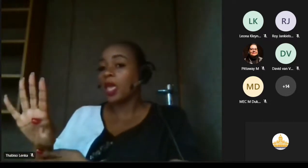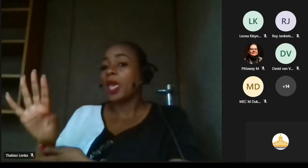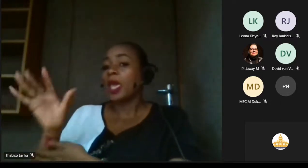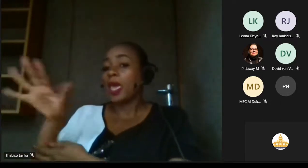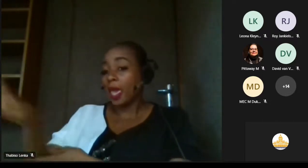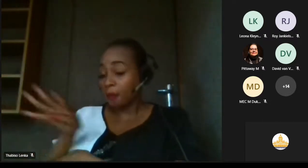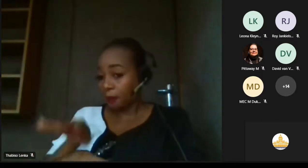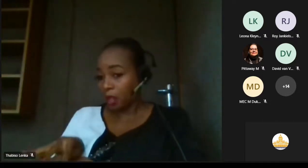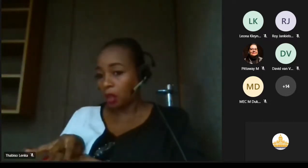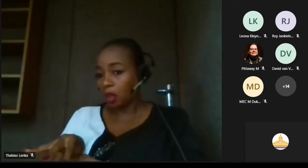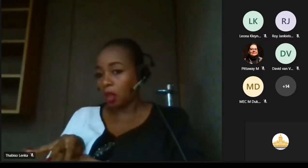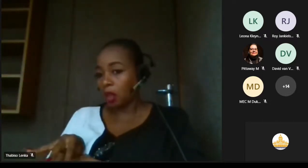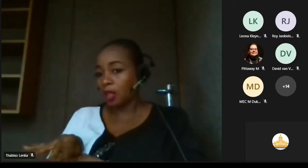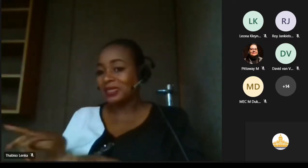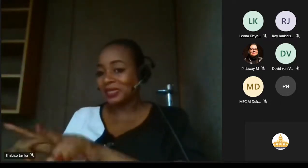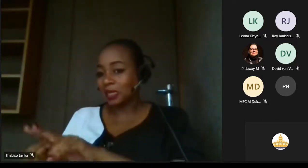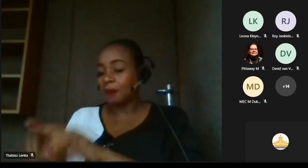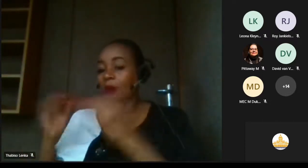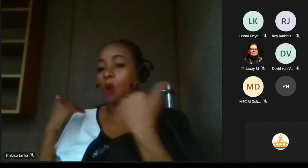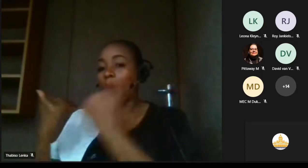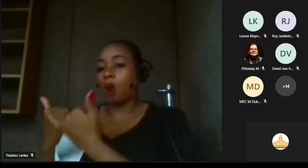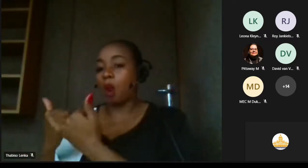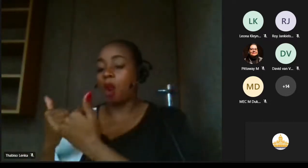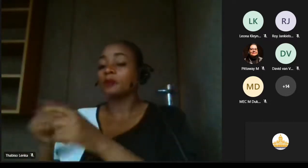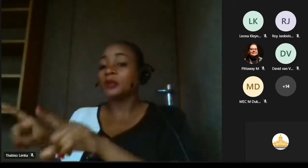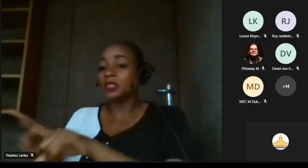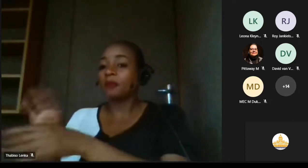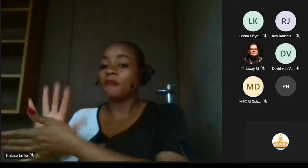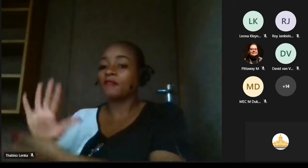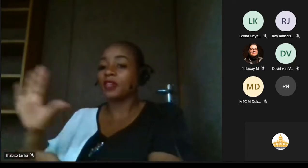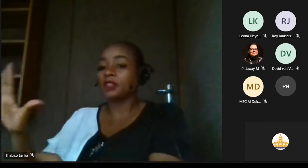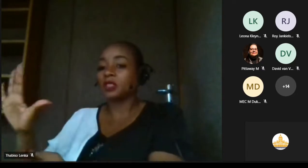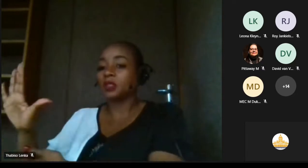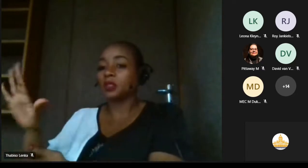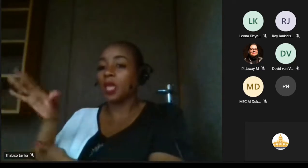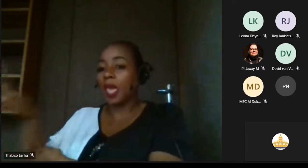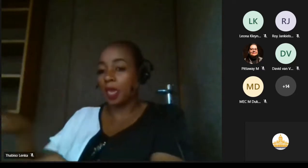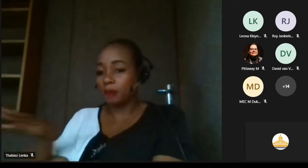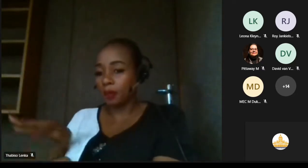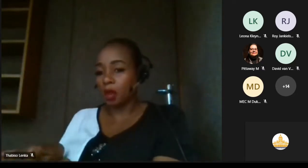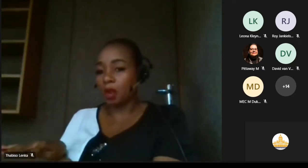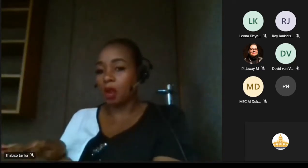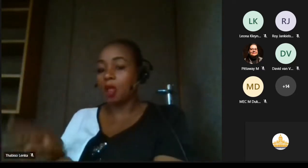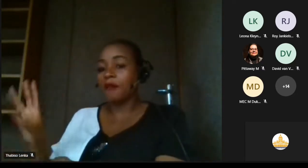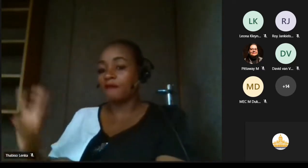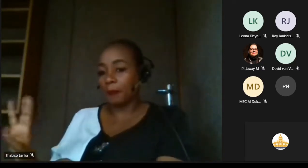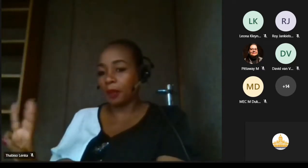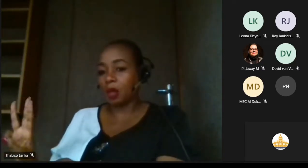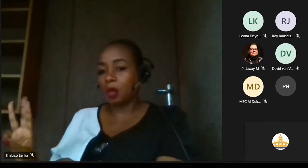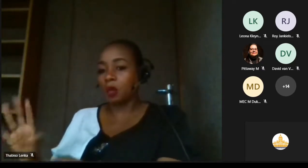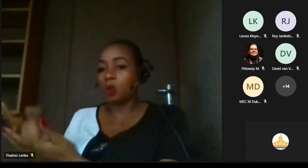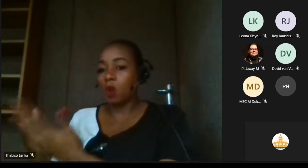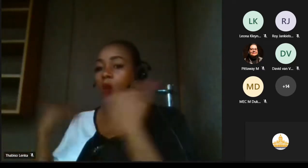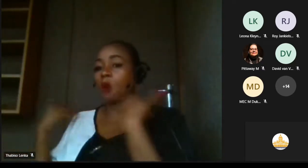Waterville, Oneni Hall. And the 15th of April, Wepena, Cubing